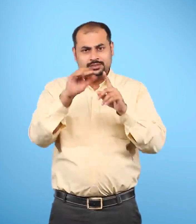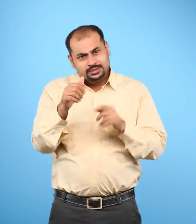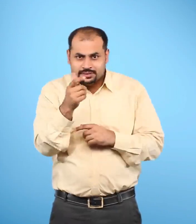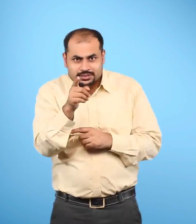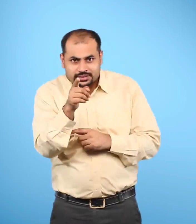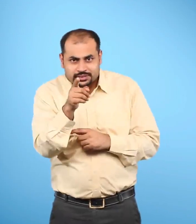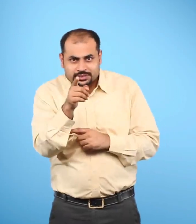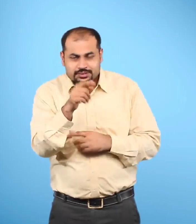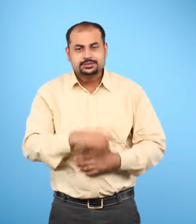Could you do it?